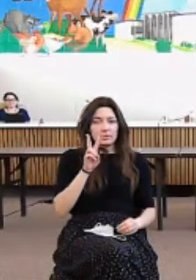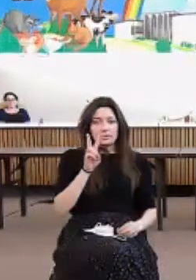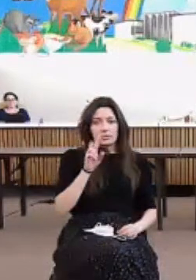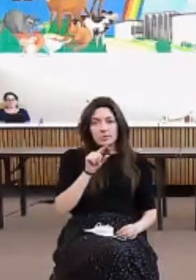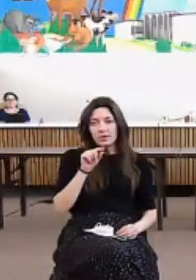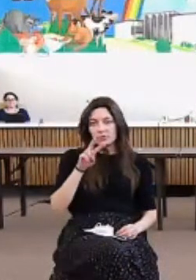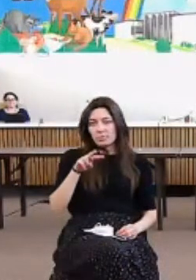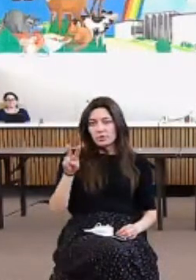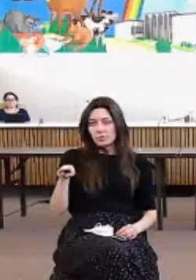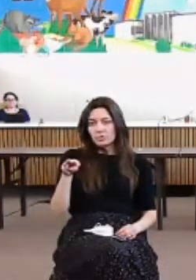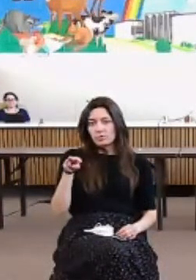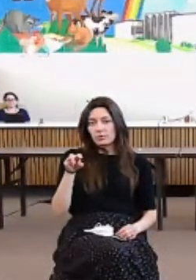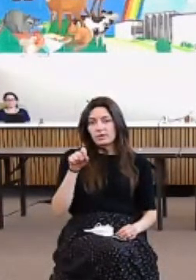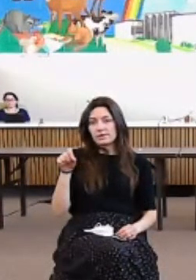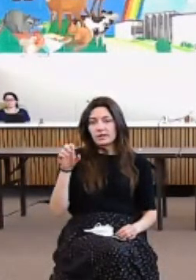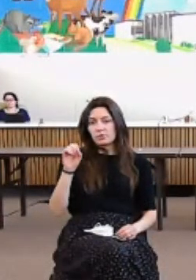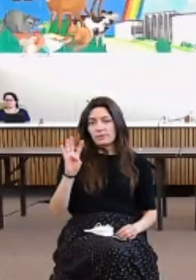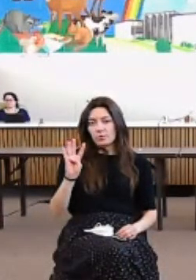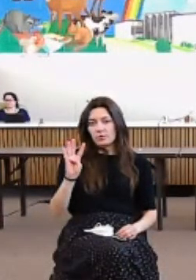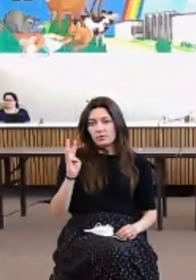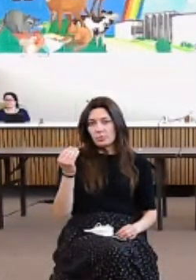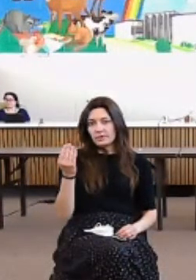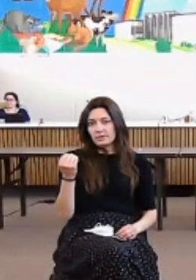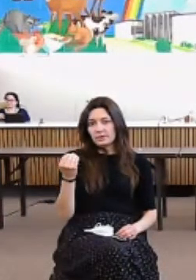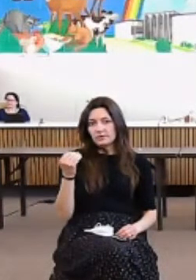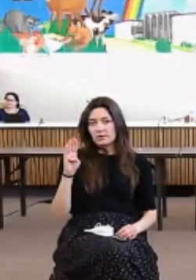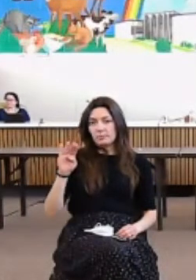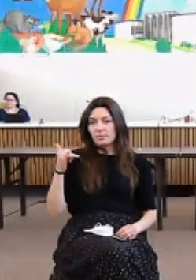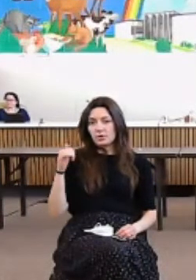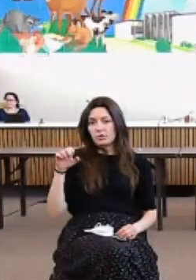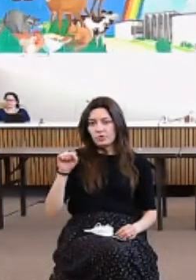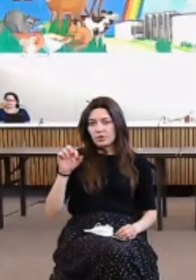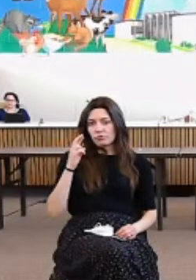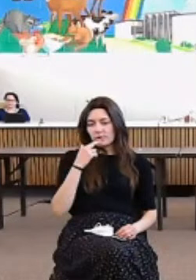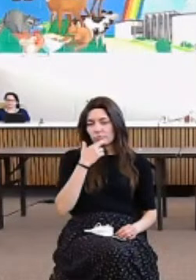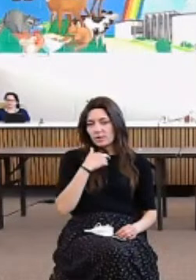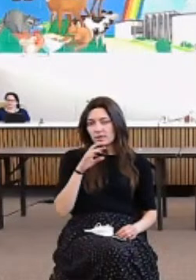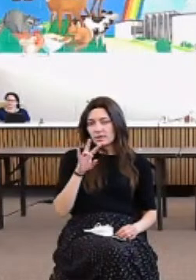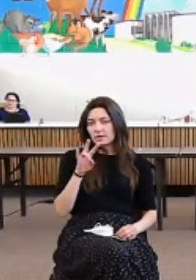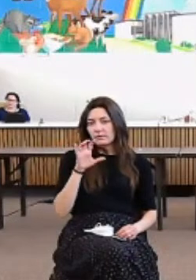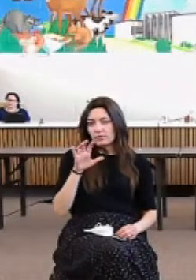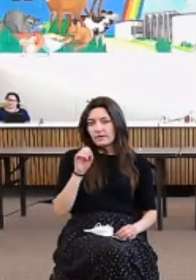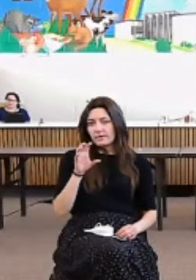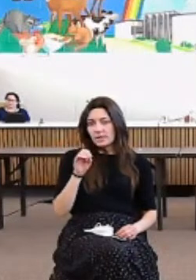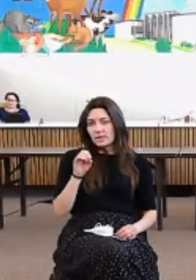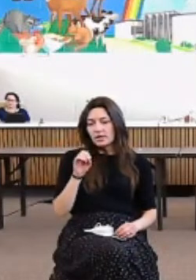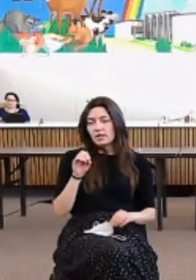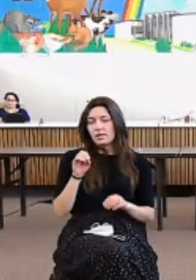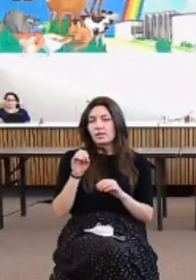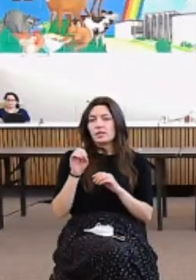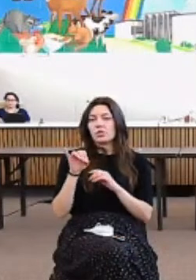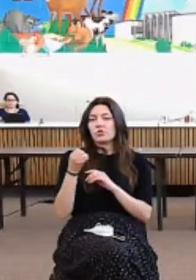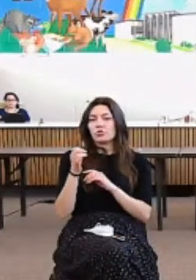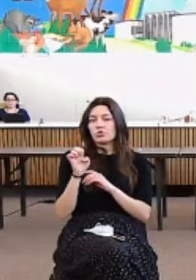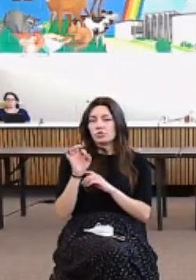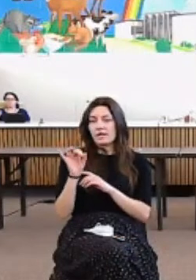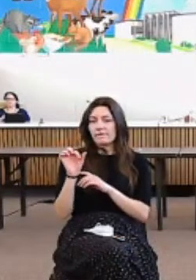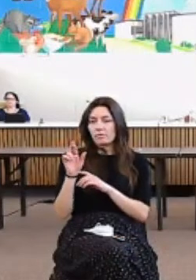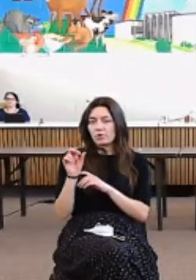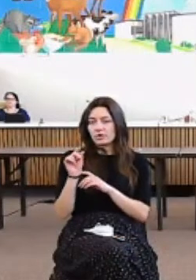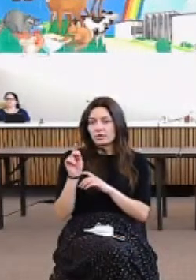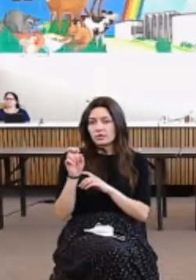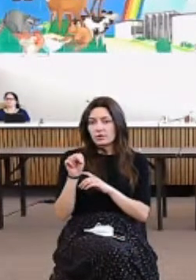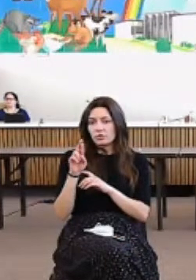2022-014, BJ's Restaurant, 760 Jefferson Road, to demolish an existing restaurant building and construct and